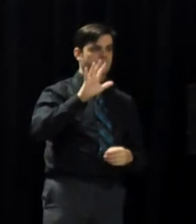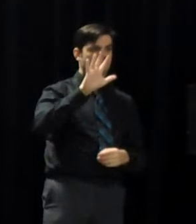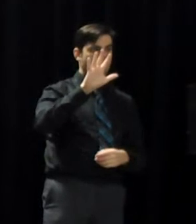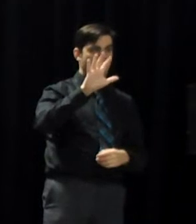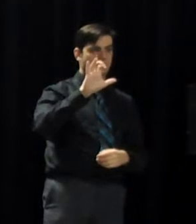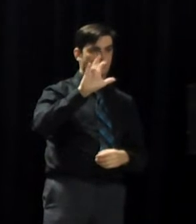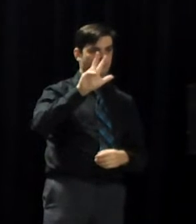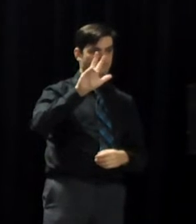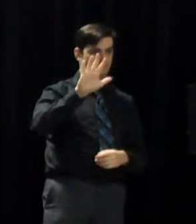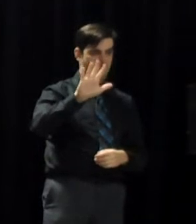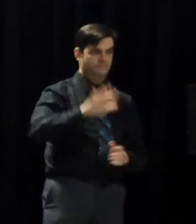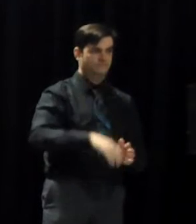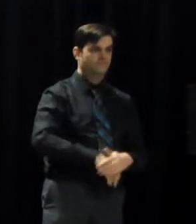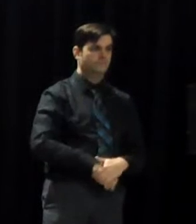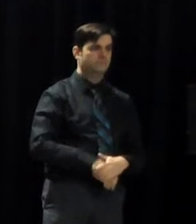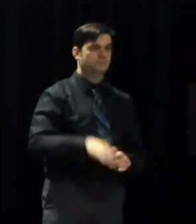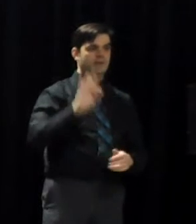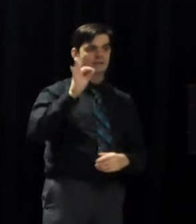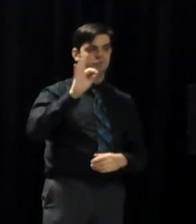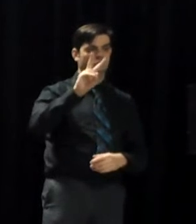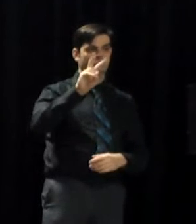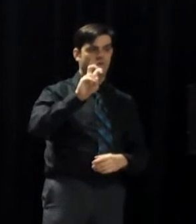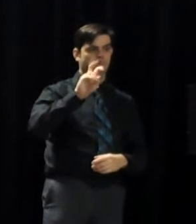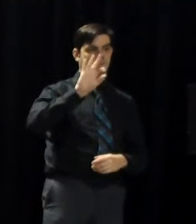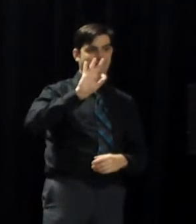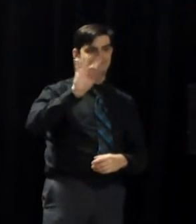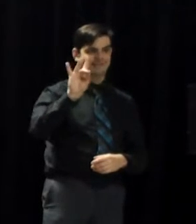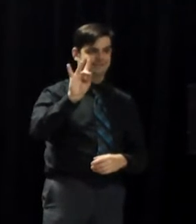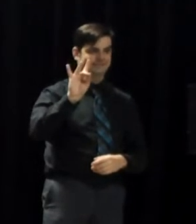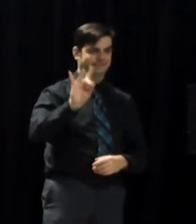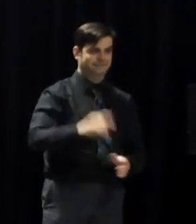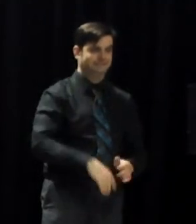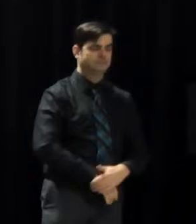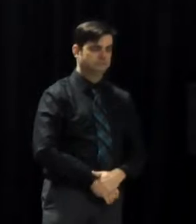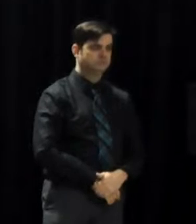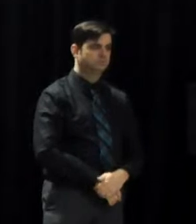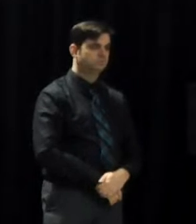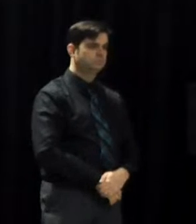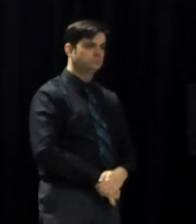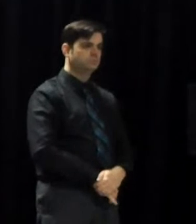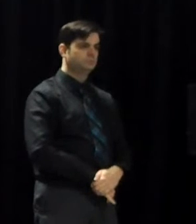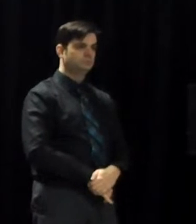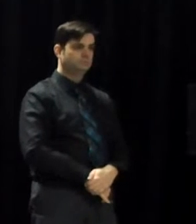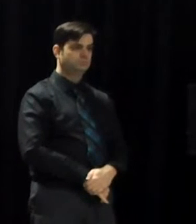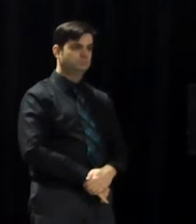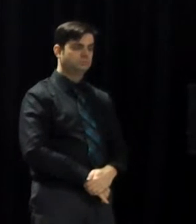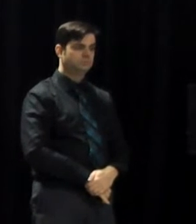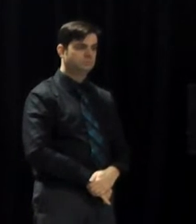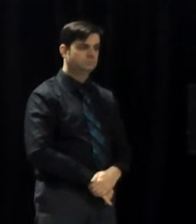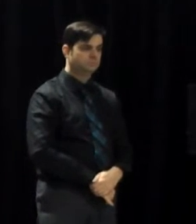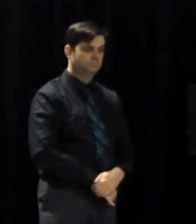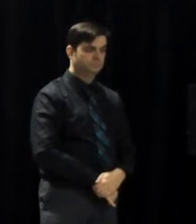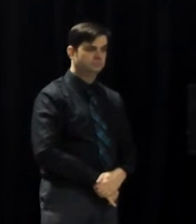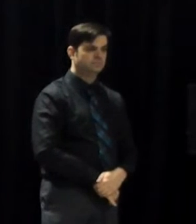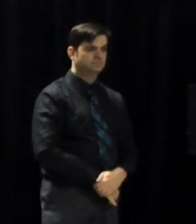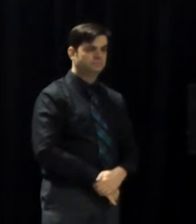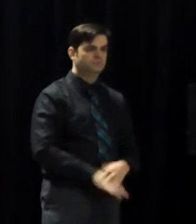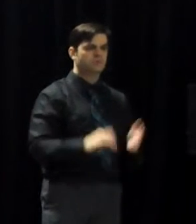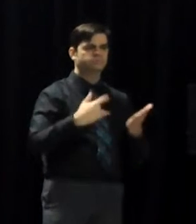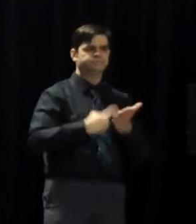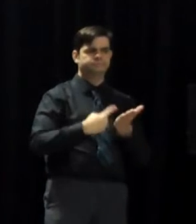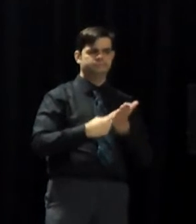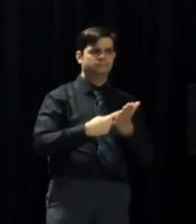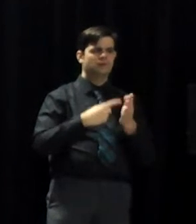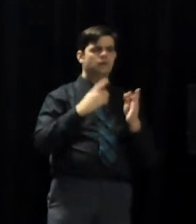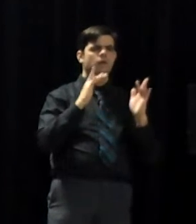And 90s, 298. On cases, the contact tracing, so I understand the anxiety in the community